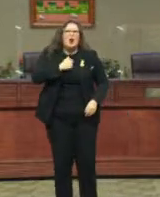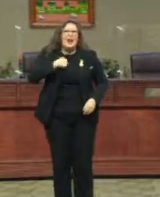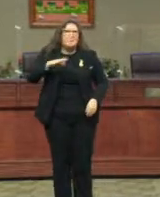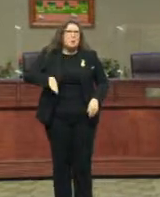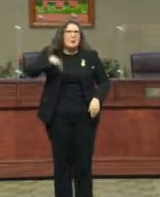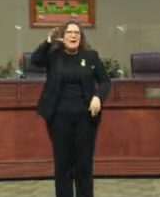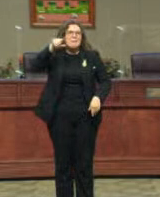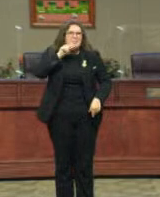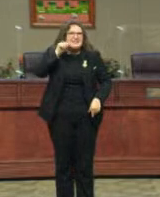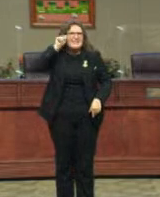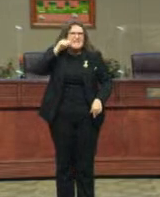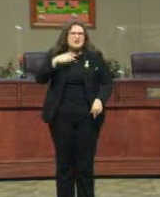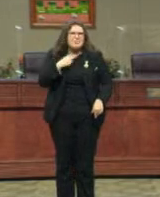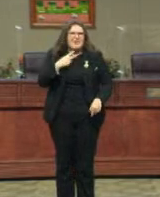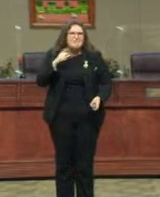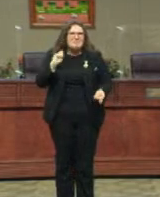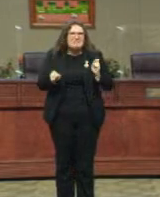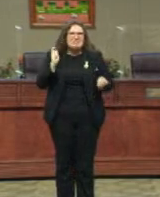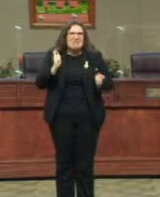So